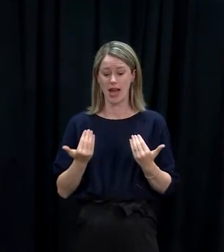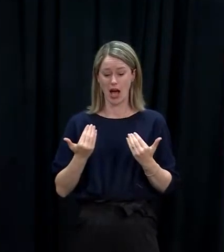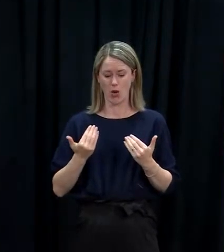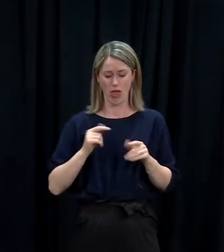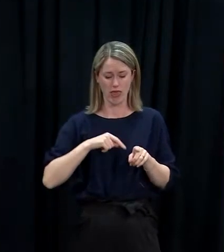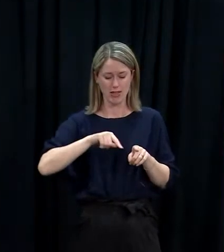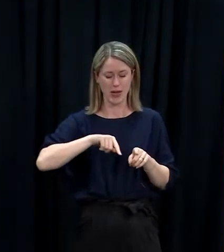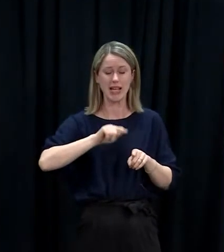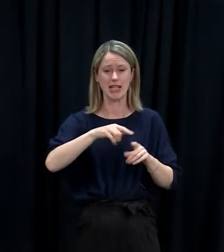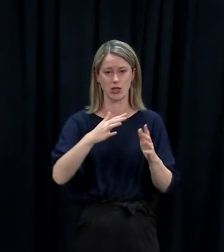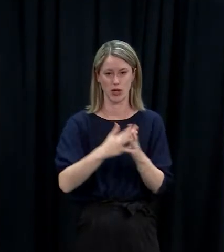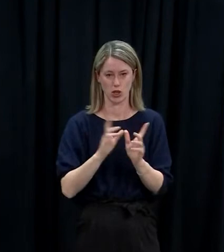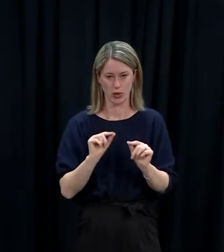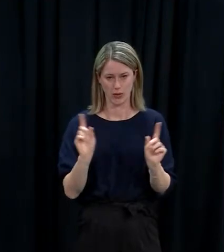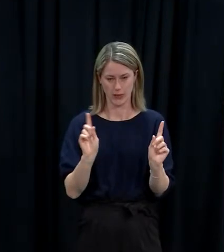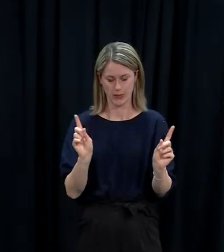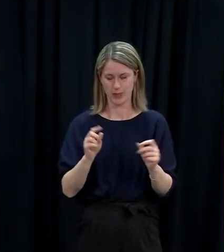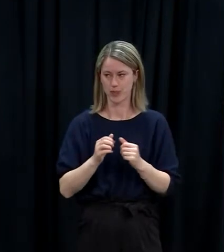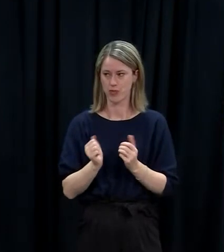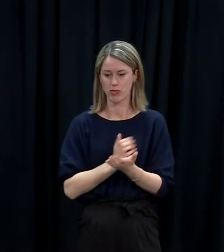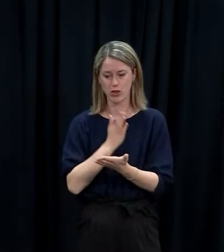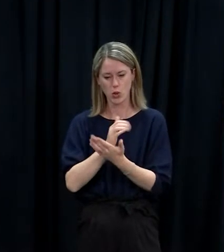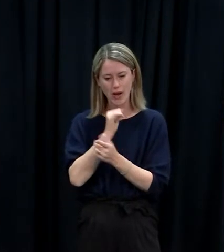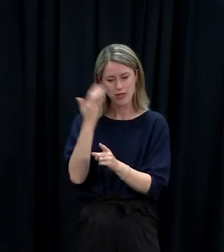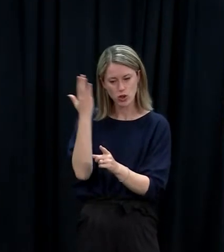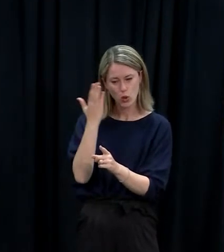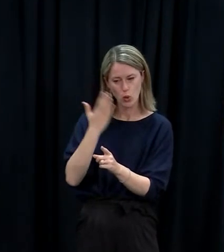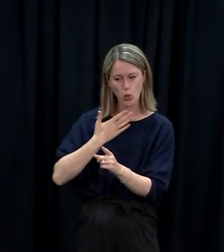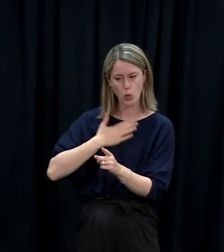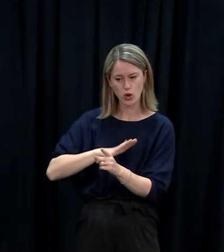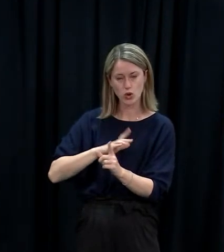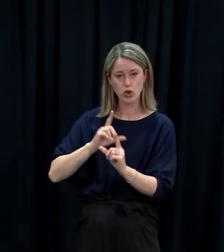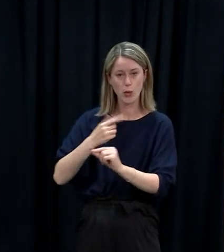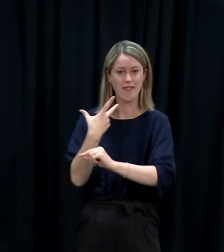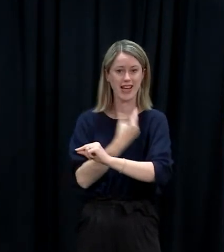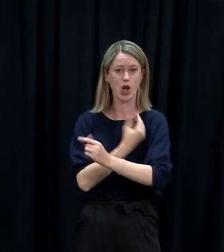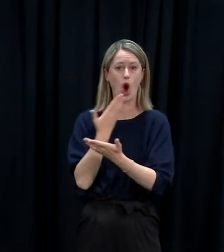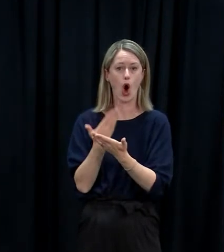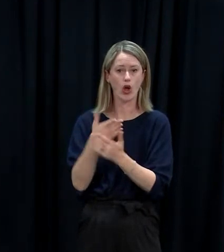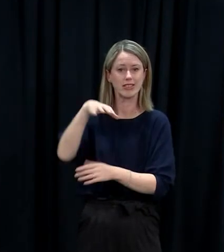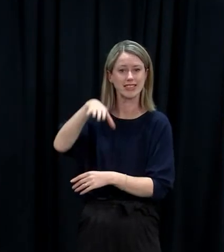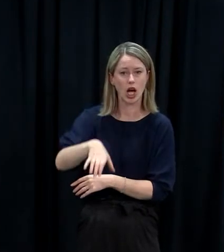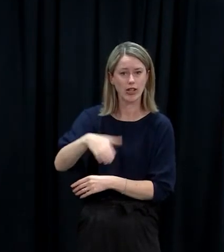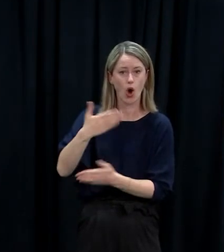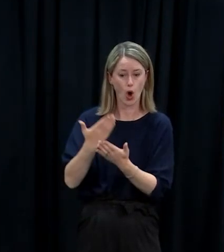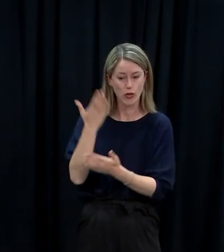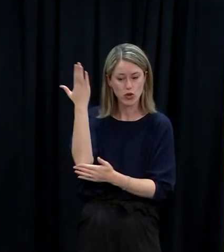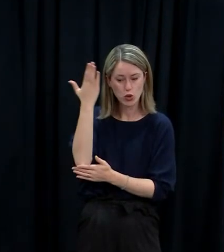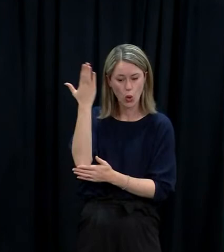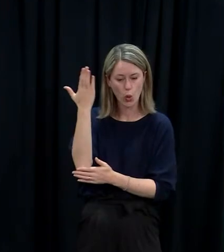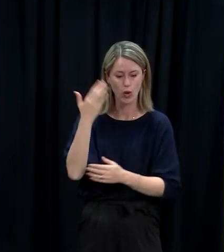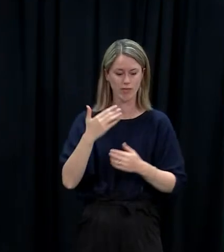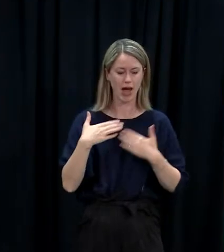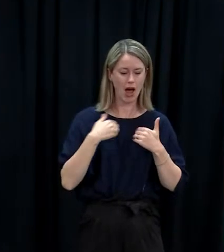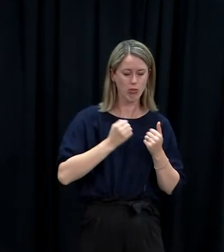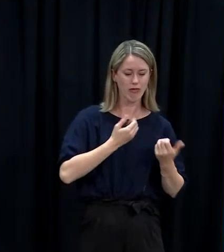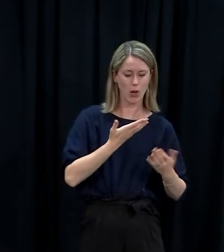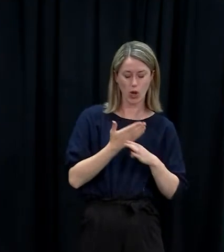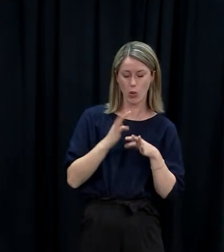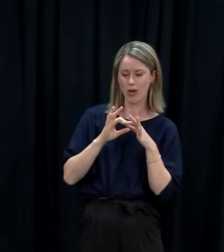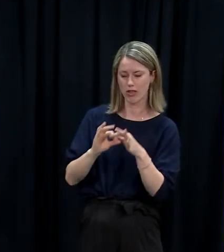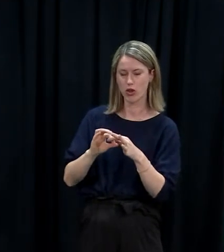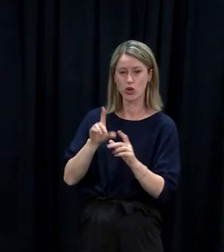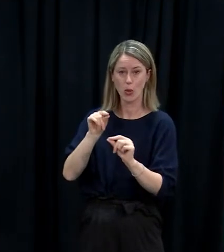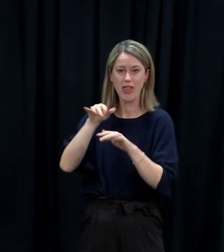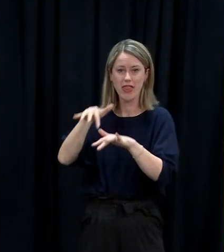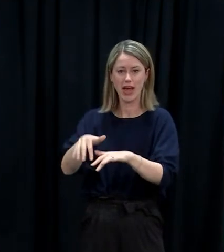week and into next week is making sure that where schools want to be delivering vaccinations on site, that the health providers are working with them to do that, because we know